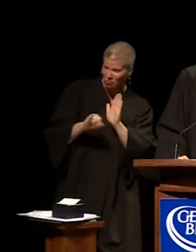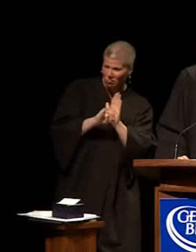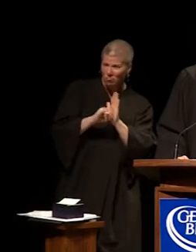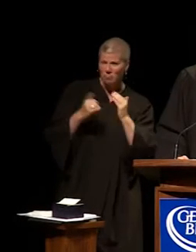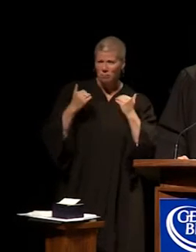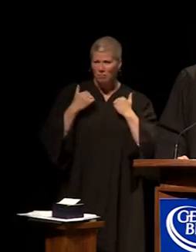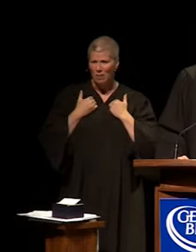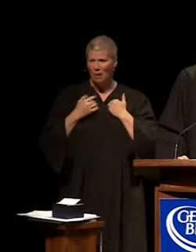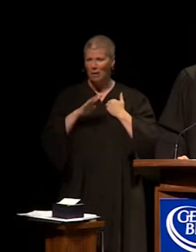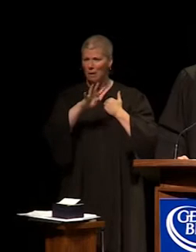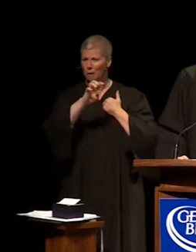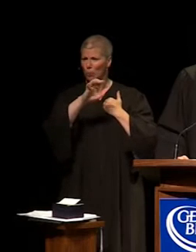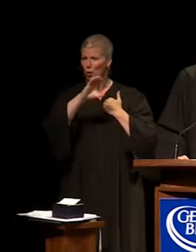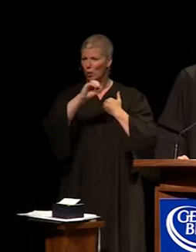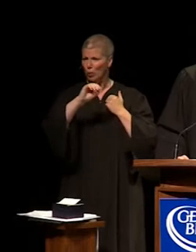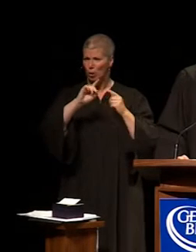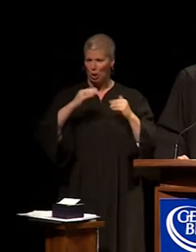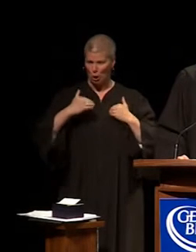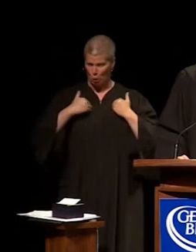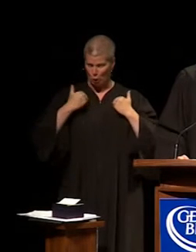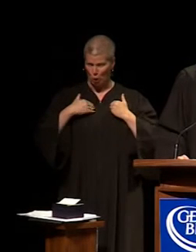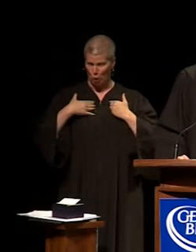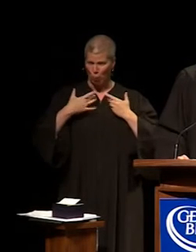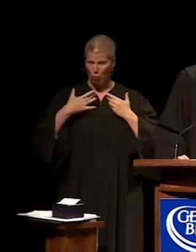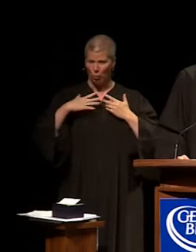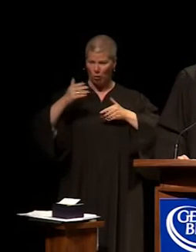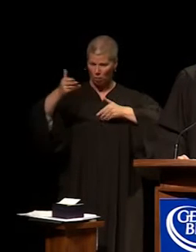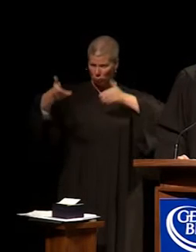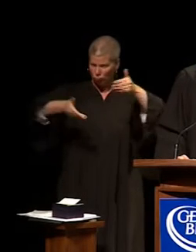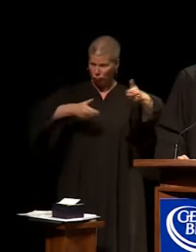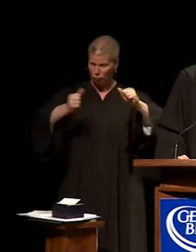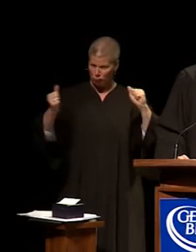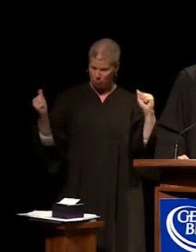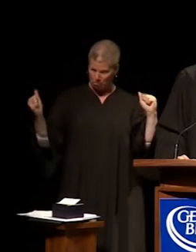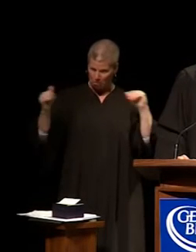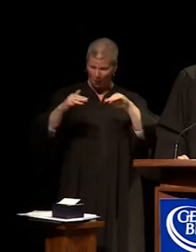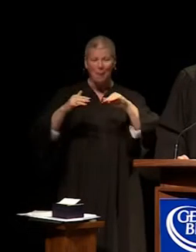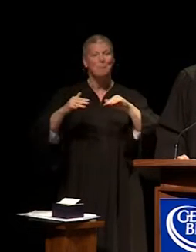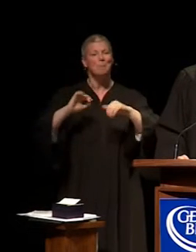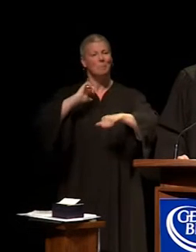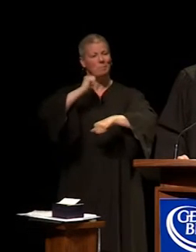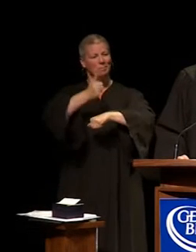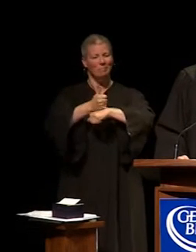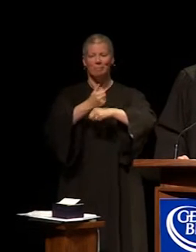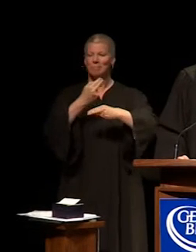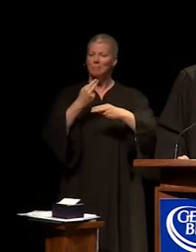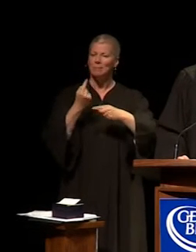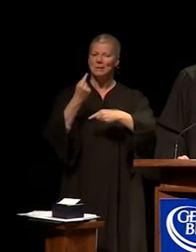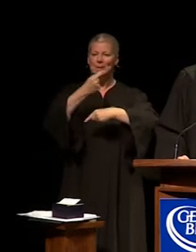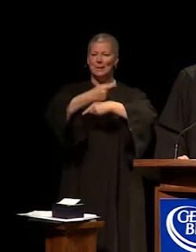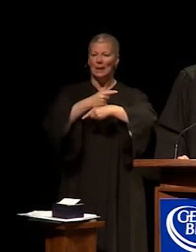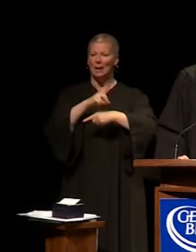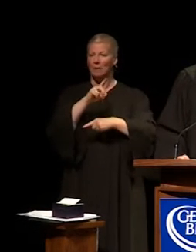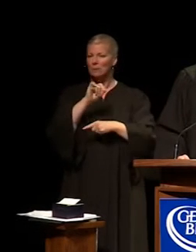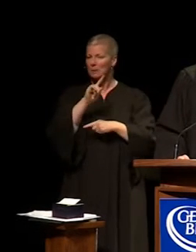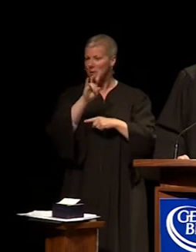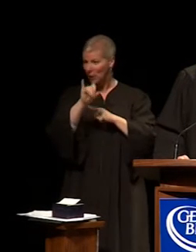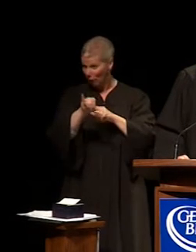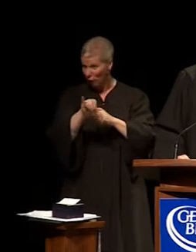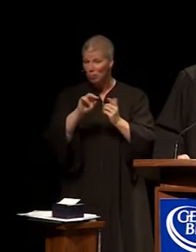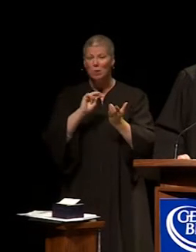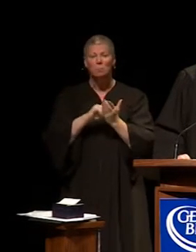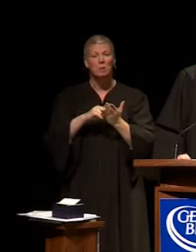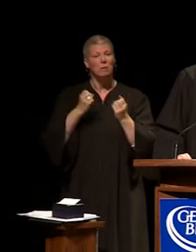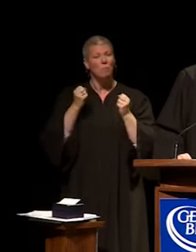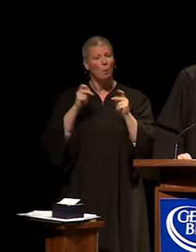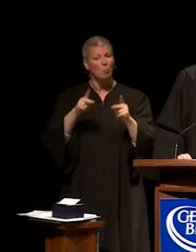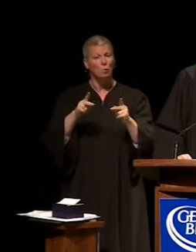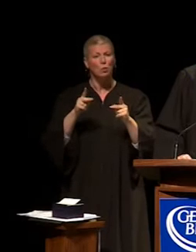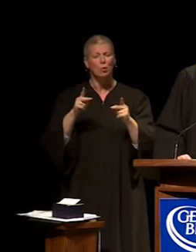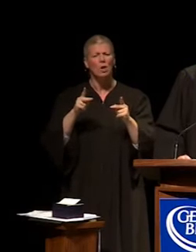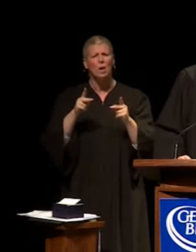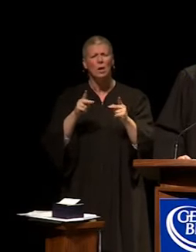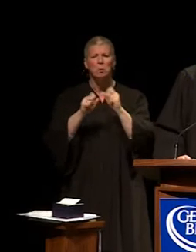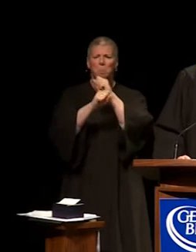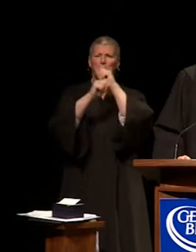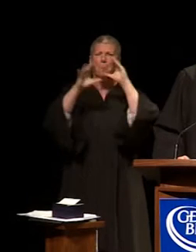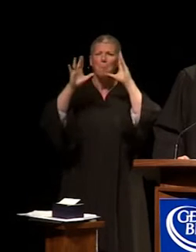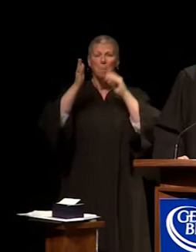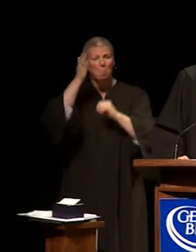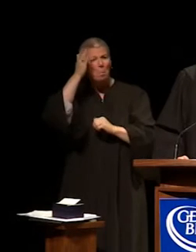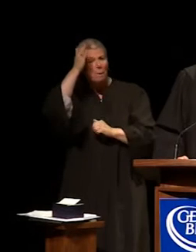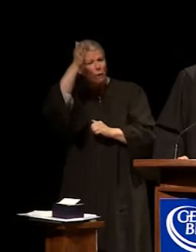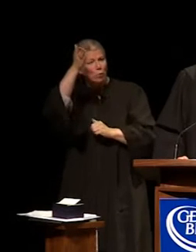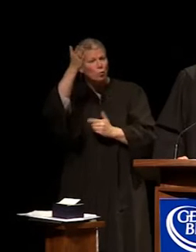430 youth, introduced them to our Day of Discovery, which has exposed them to the opportunity of pursuing